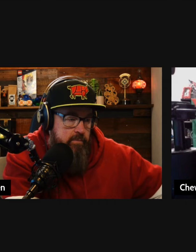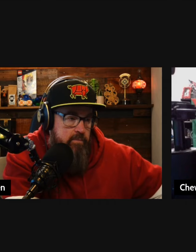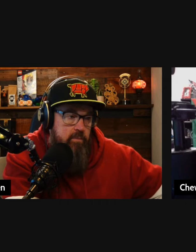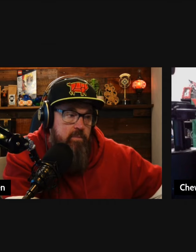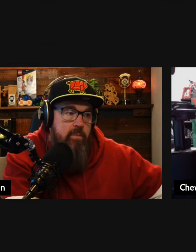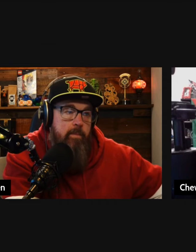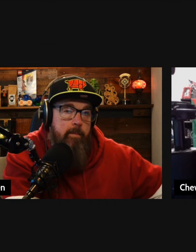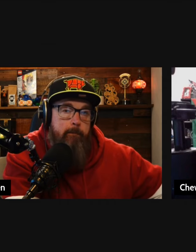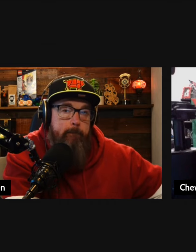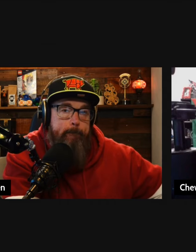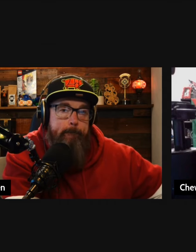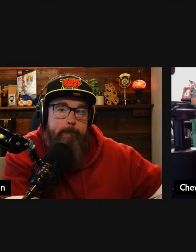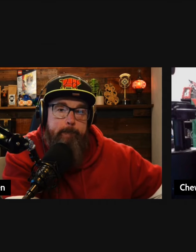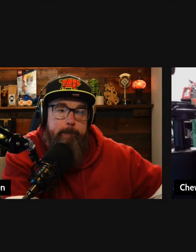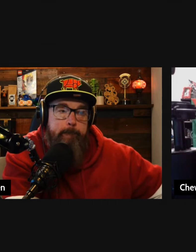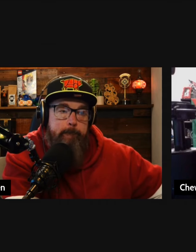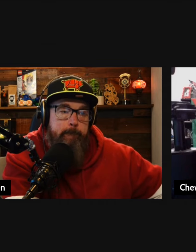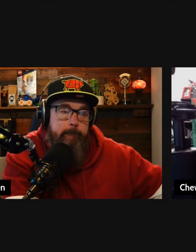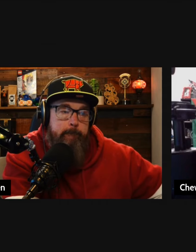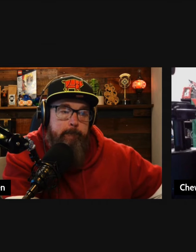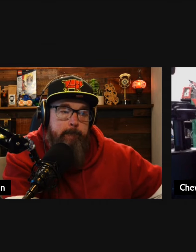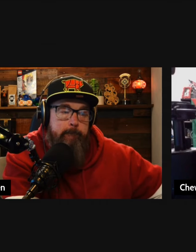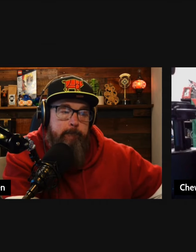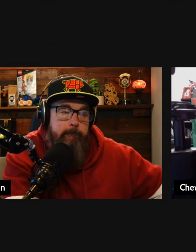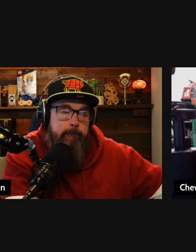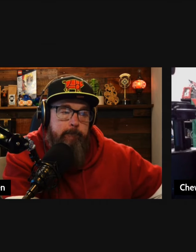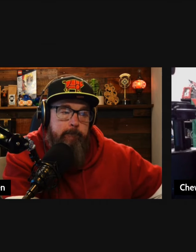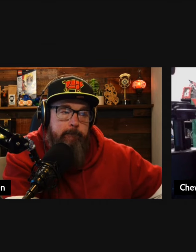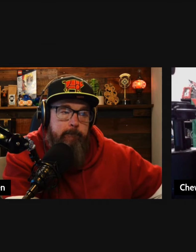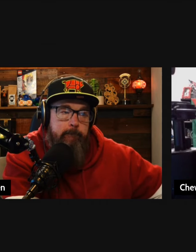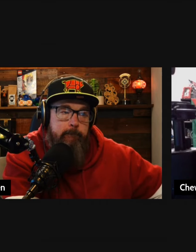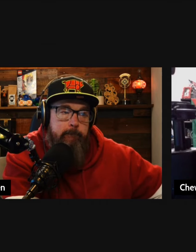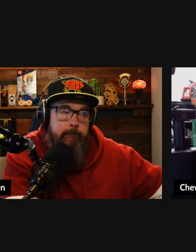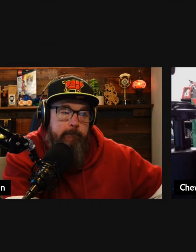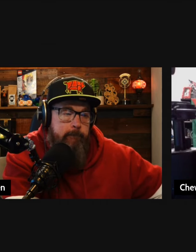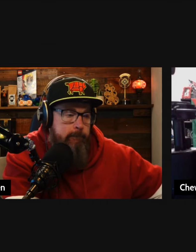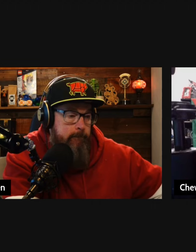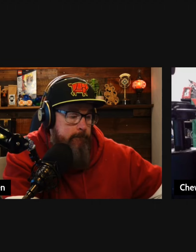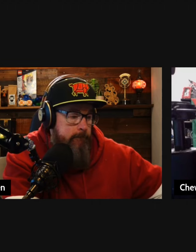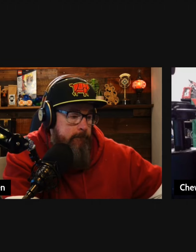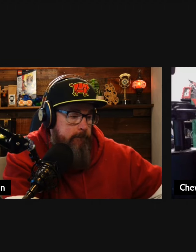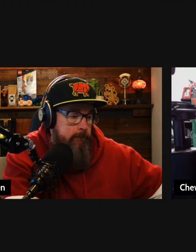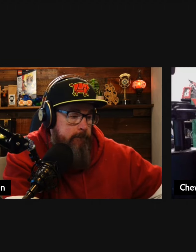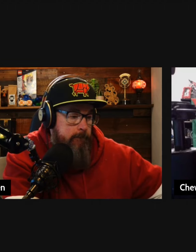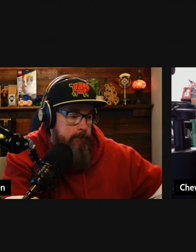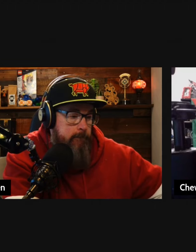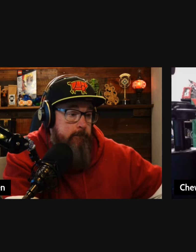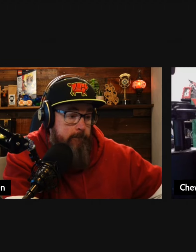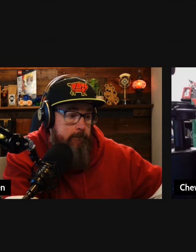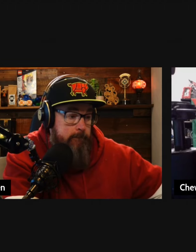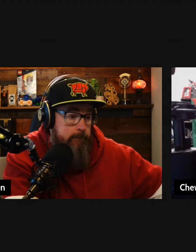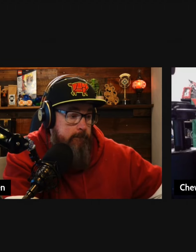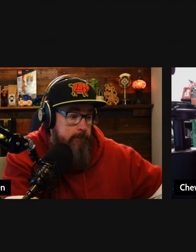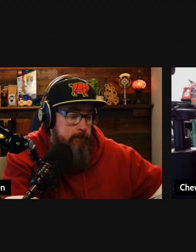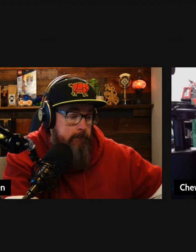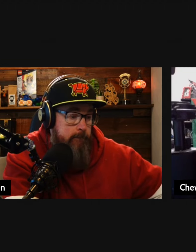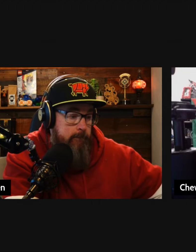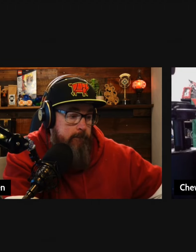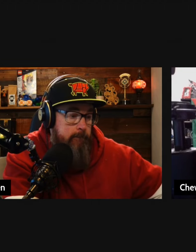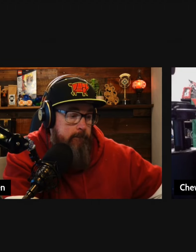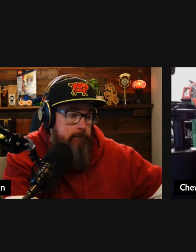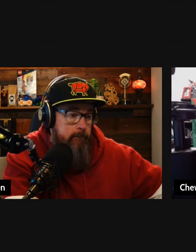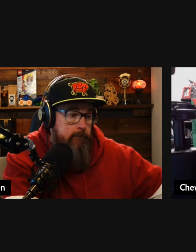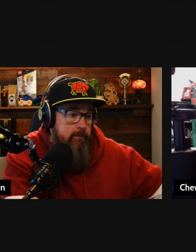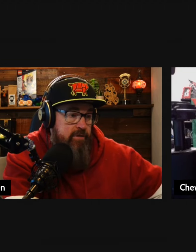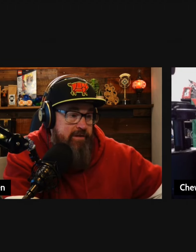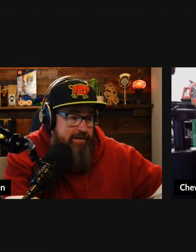fact that the country's going in the right direction and things are going well? I will tell you right now what that metric is that this show becomes 30